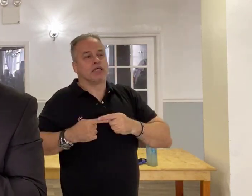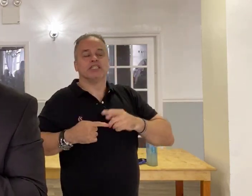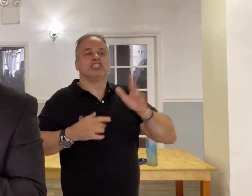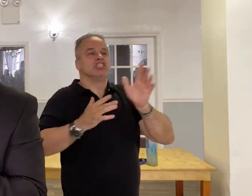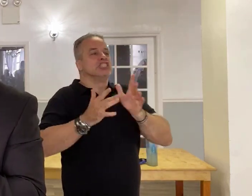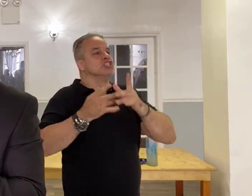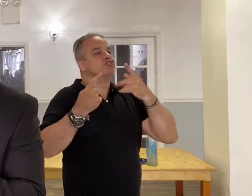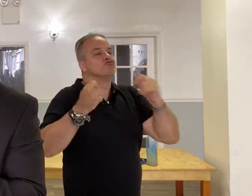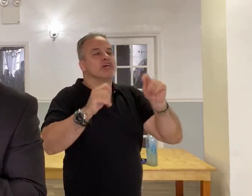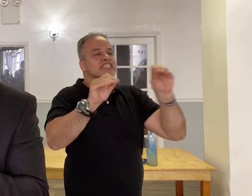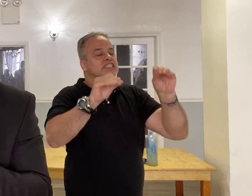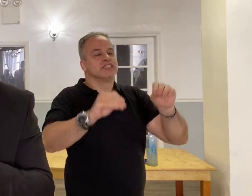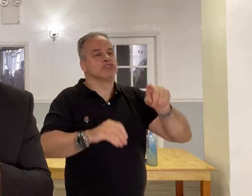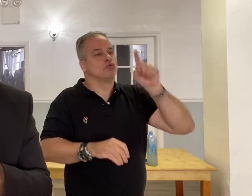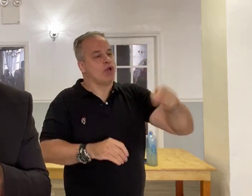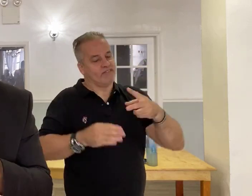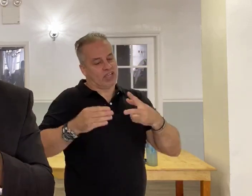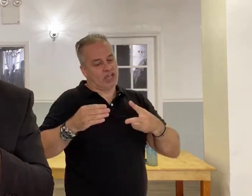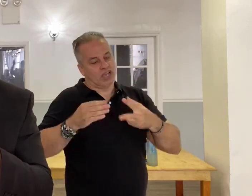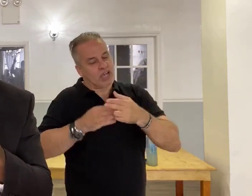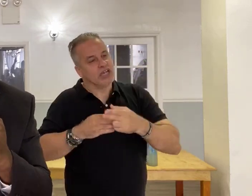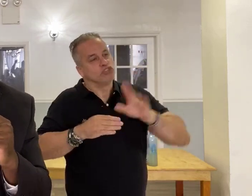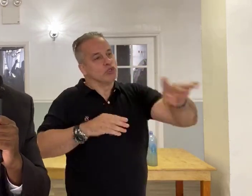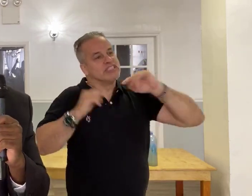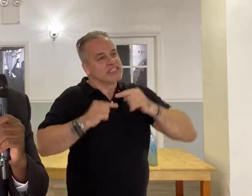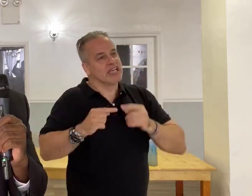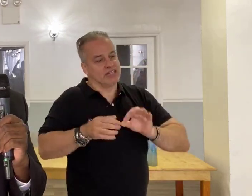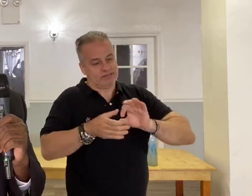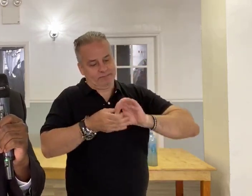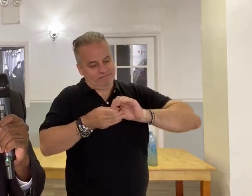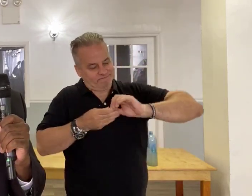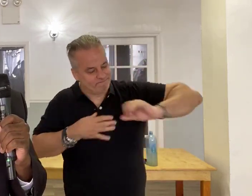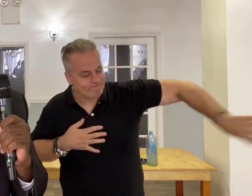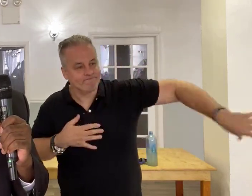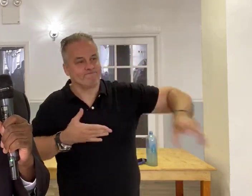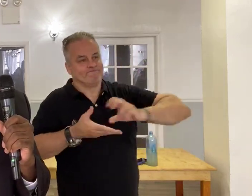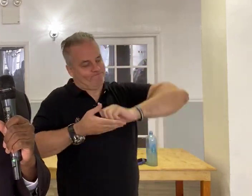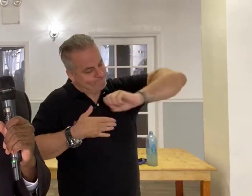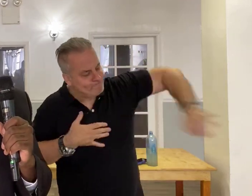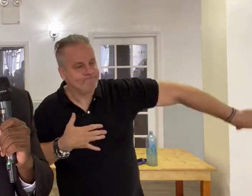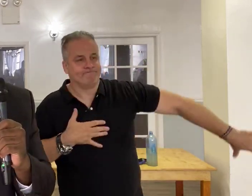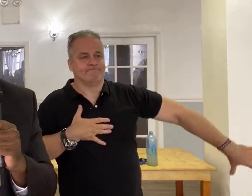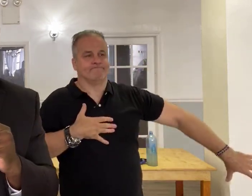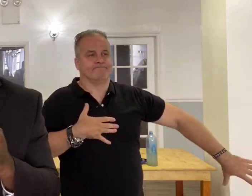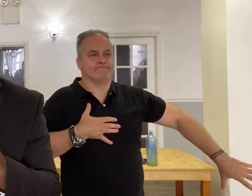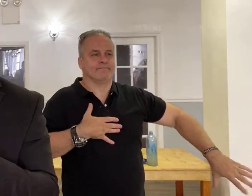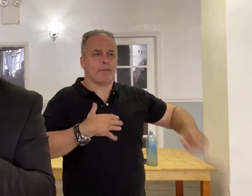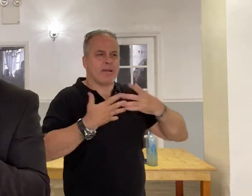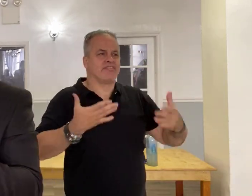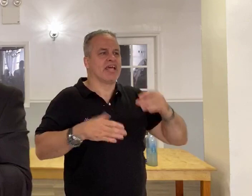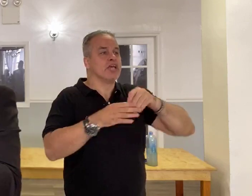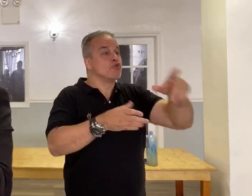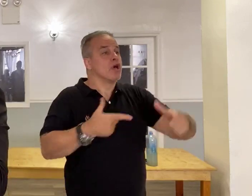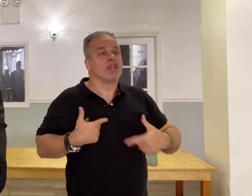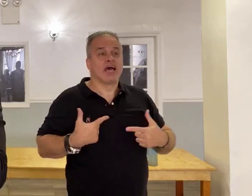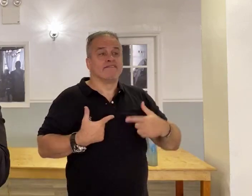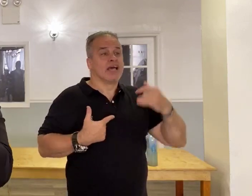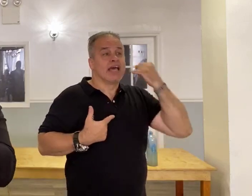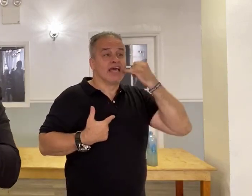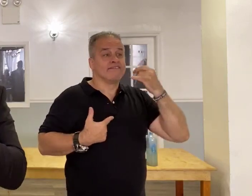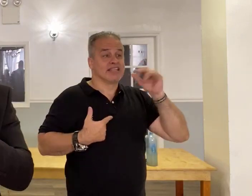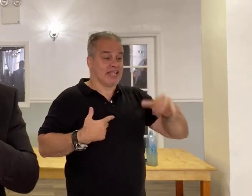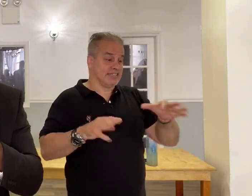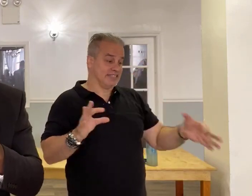to. There are things in our lives we need to say goodbye to. Again, don't